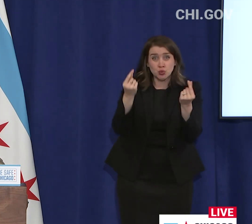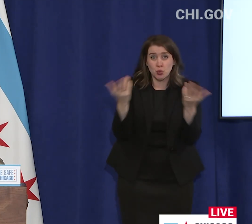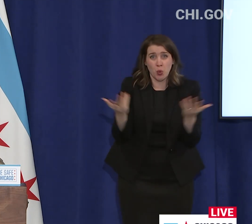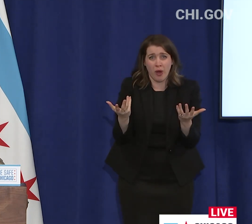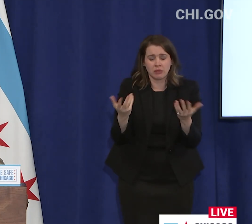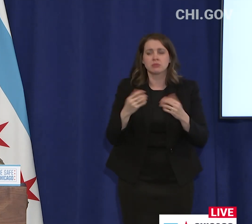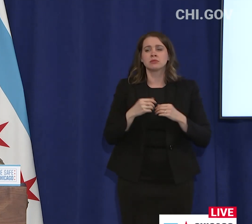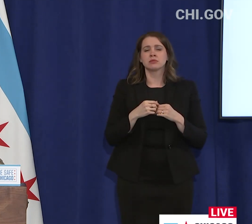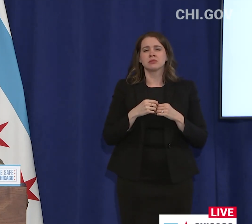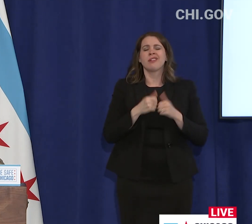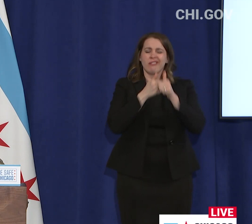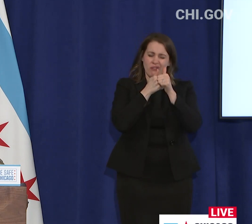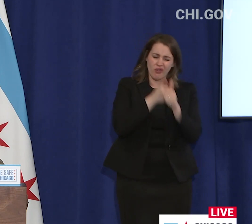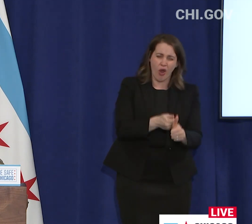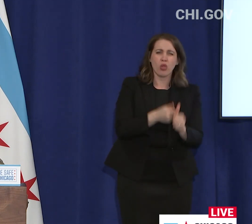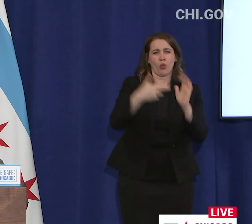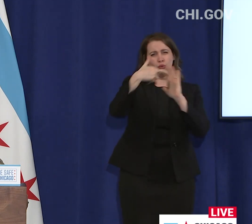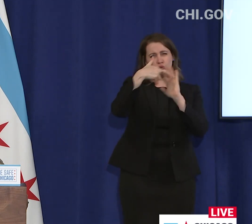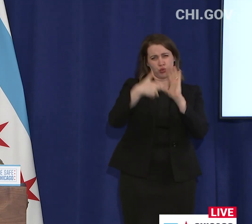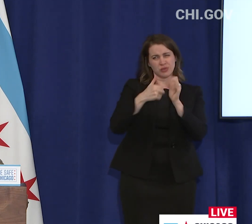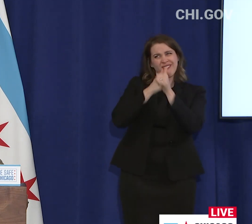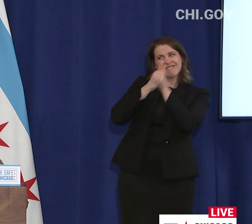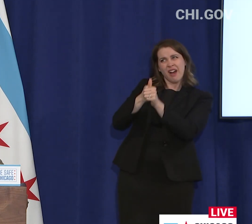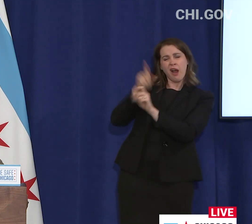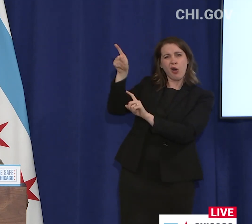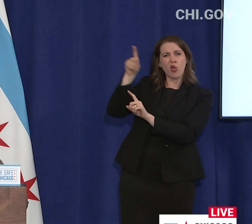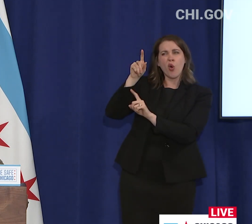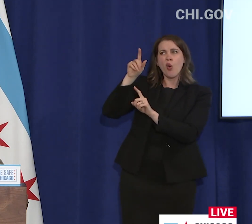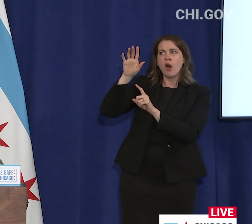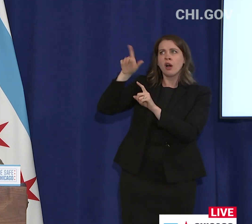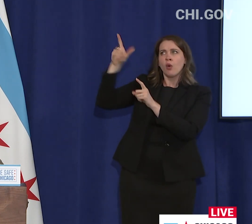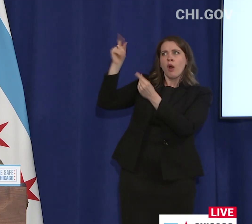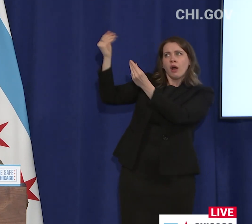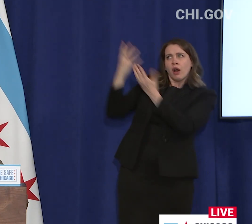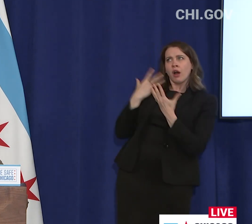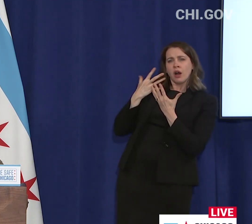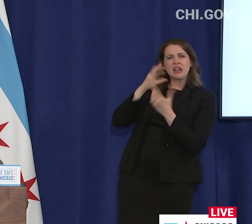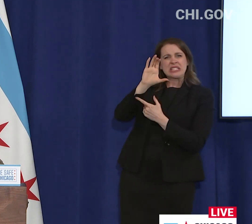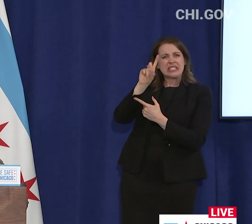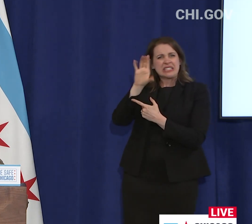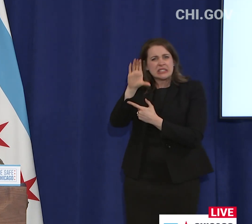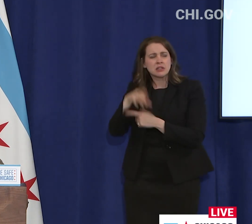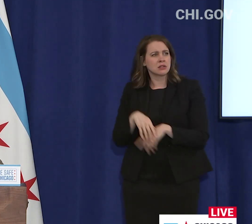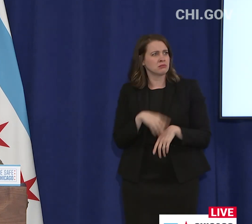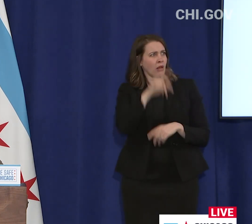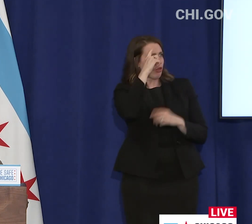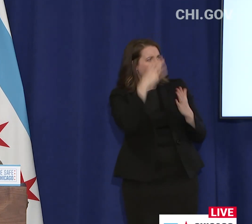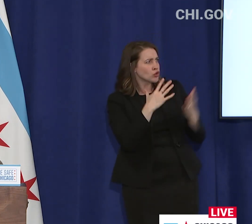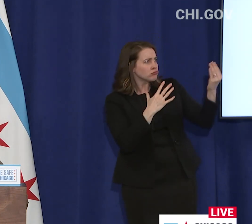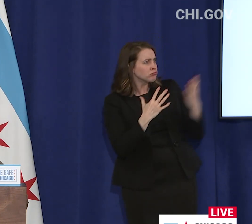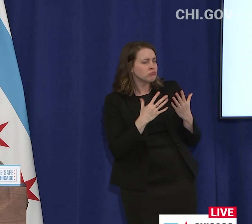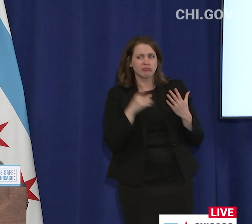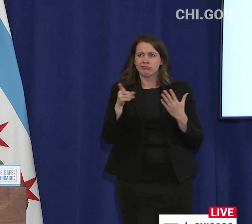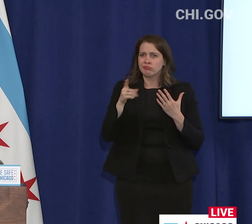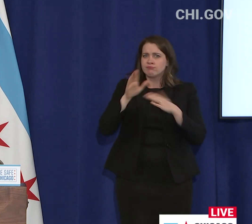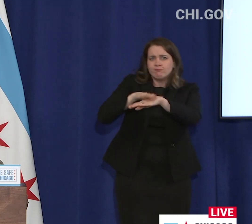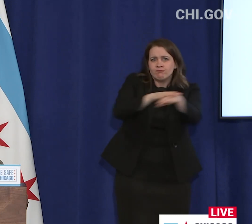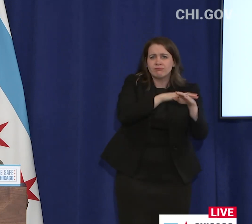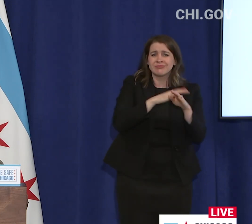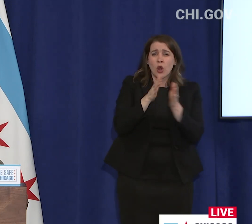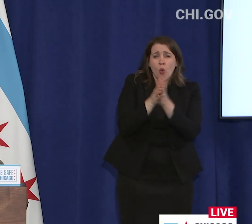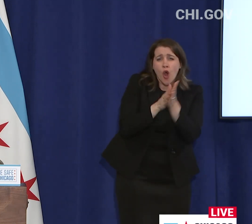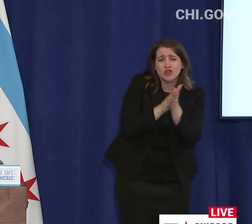is continue following the public health guidance around social distancing, hand sanitizing, and